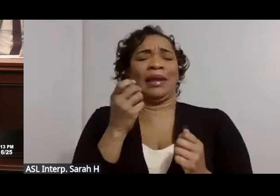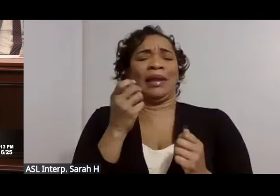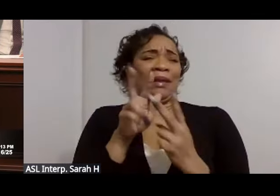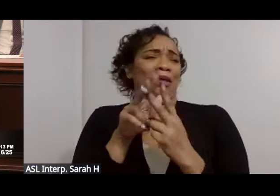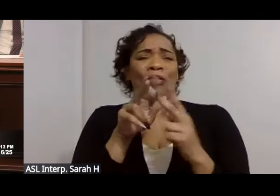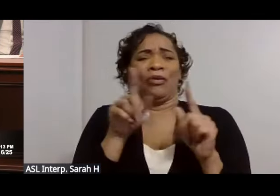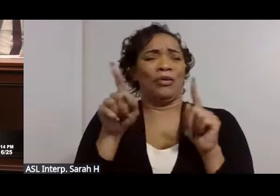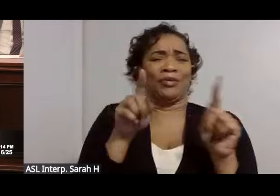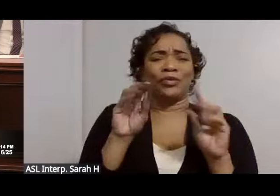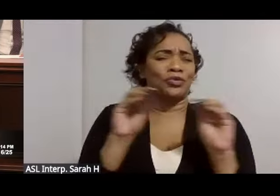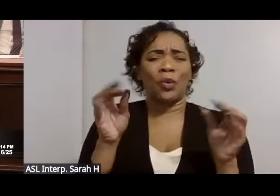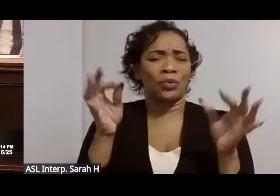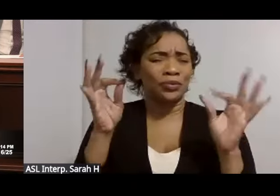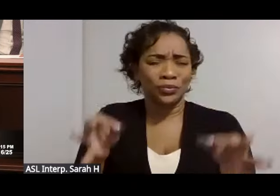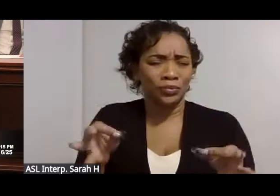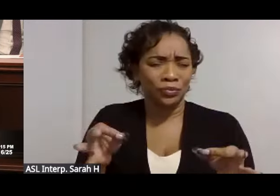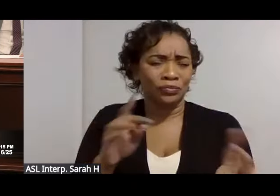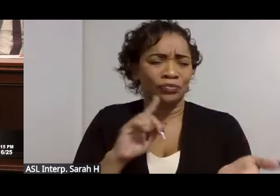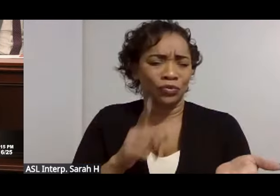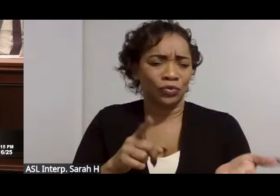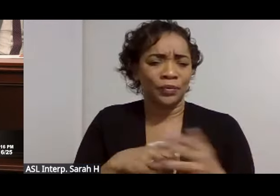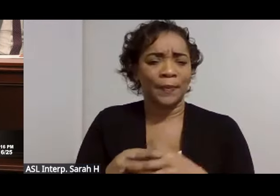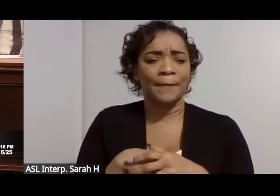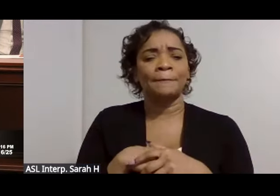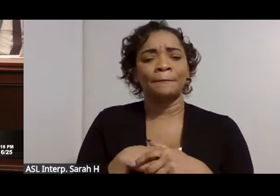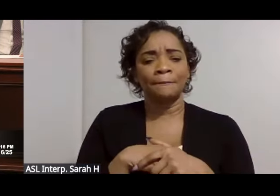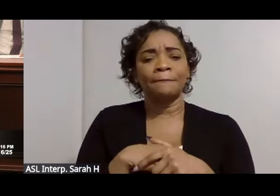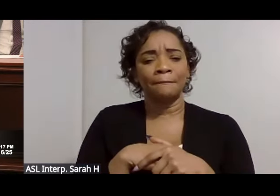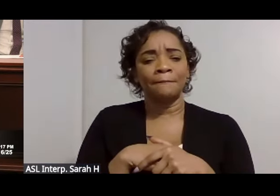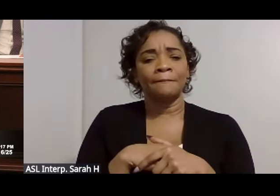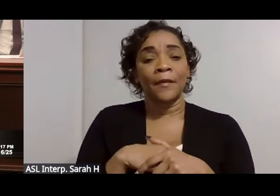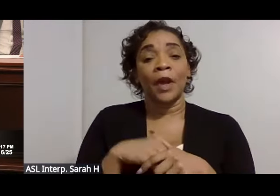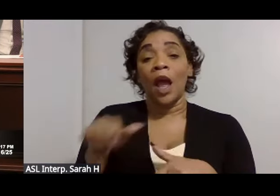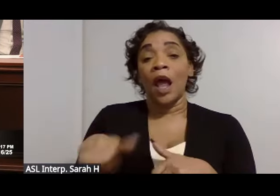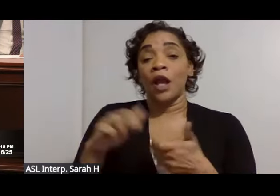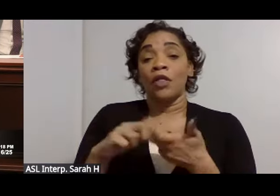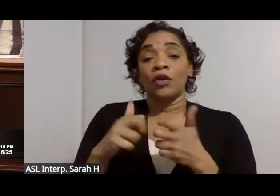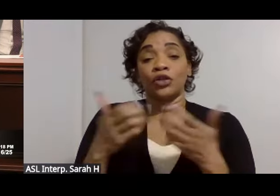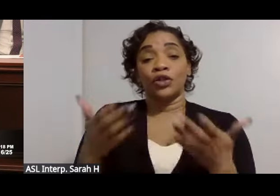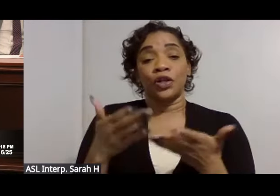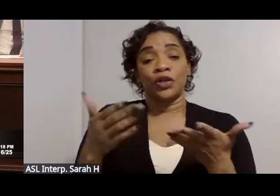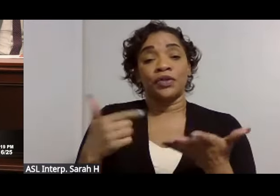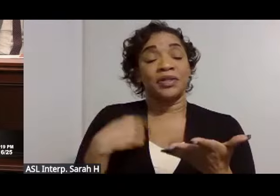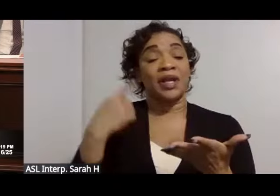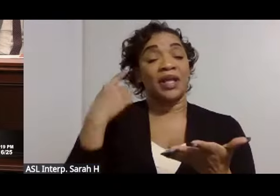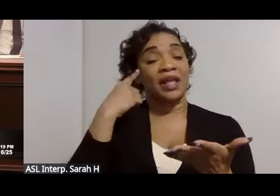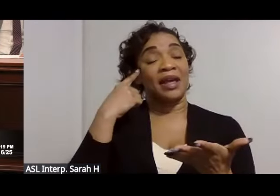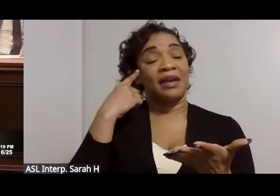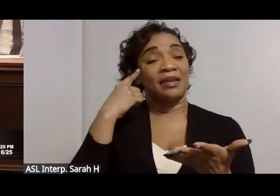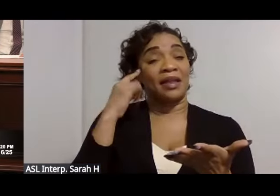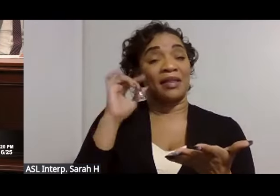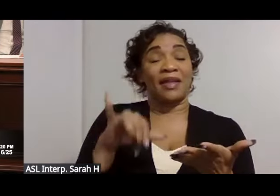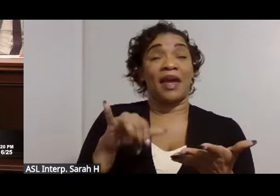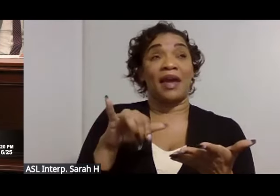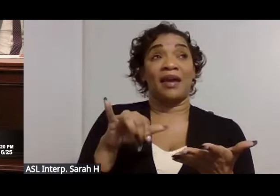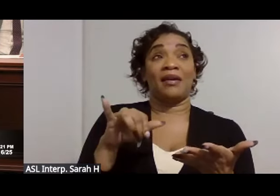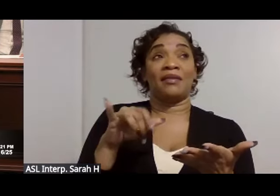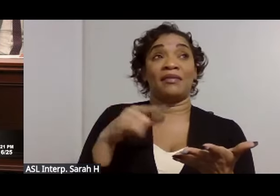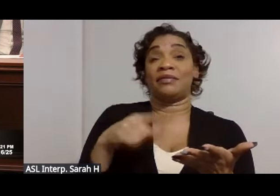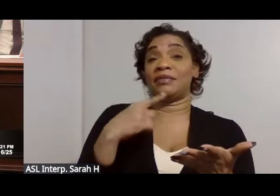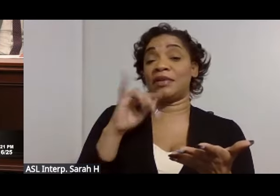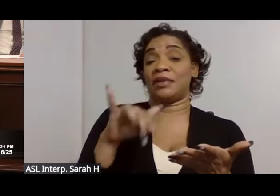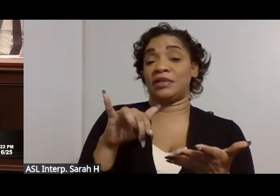think there's a supposition that this is caused by the Secretary of State looking through all